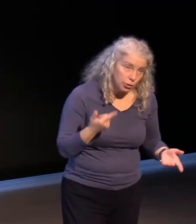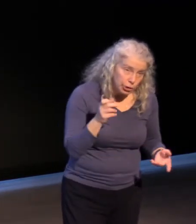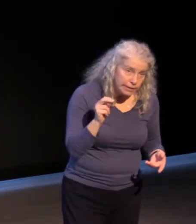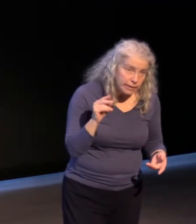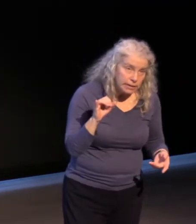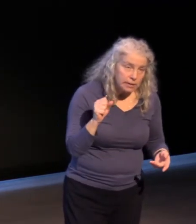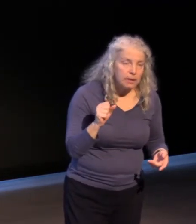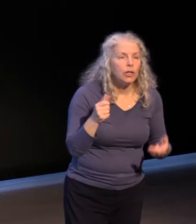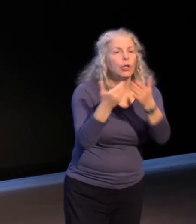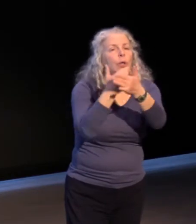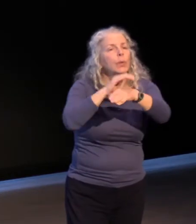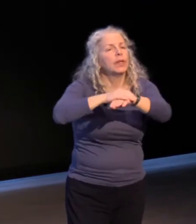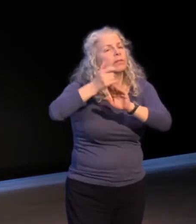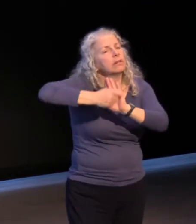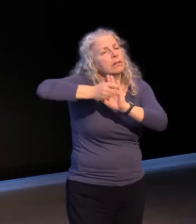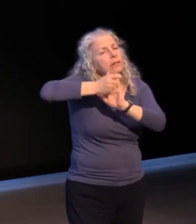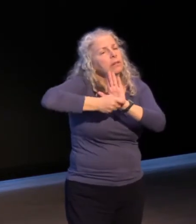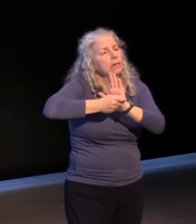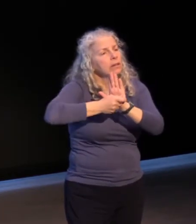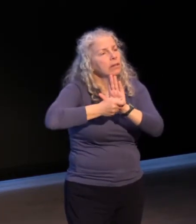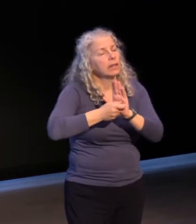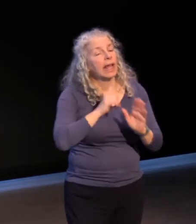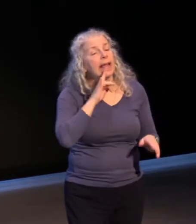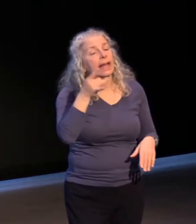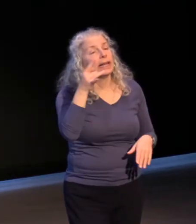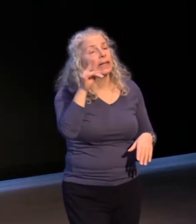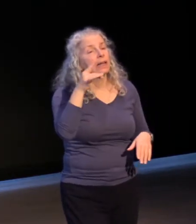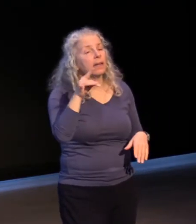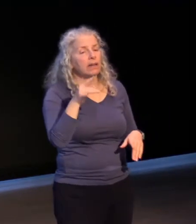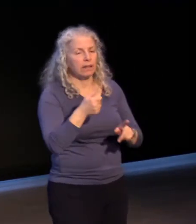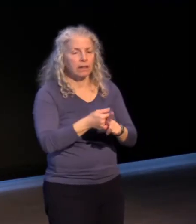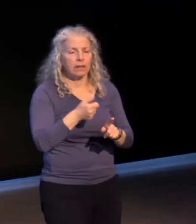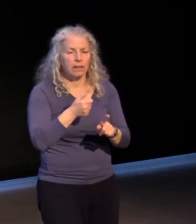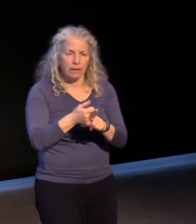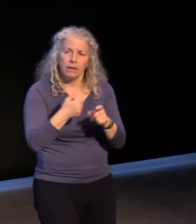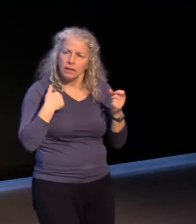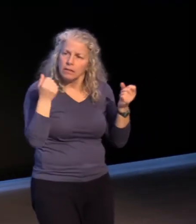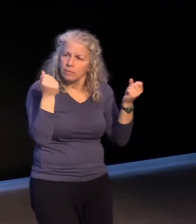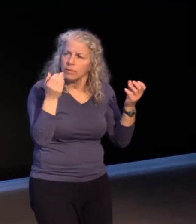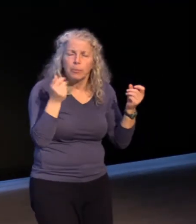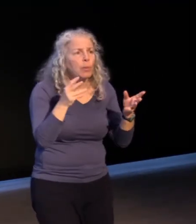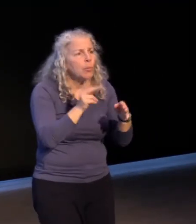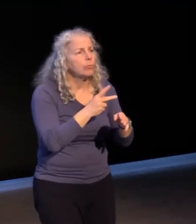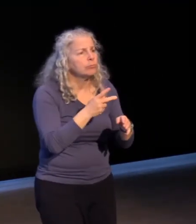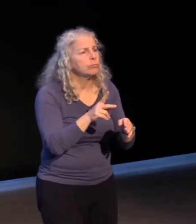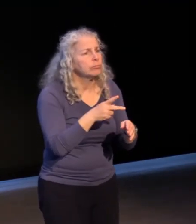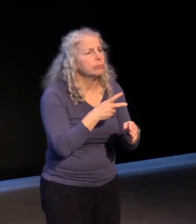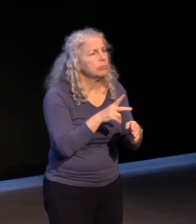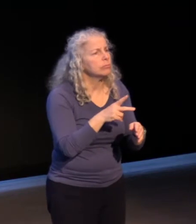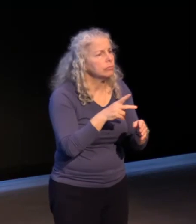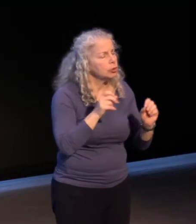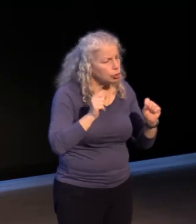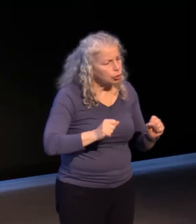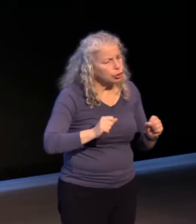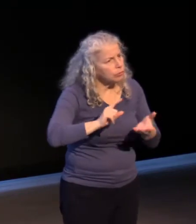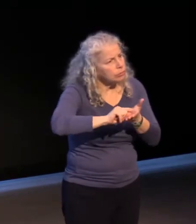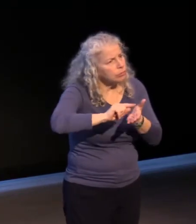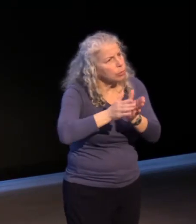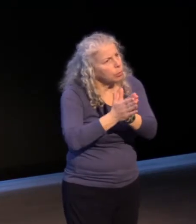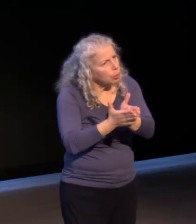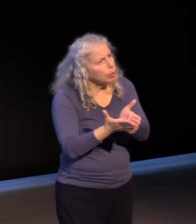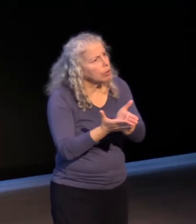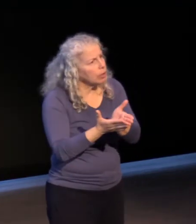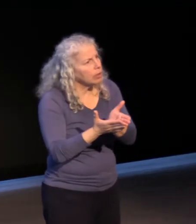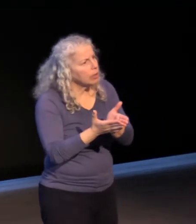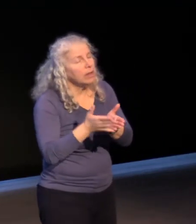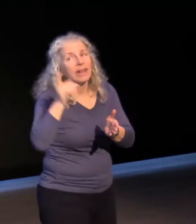England newspaper. And by the age of 18, she had enough poems for a collection, which were later